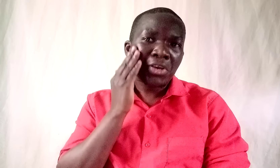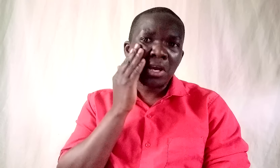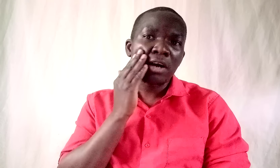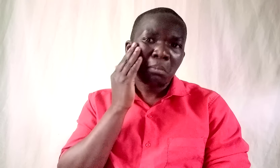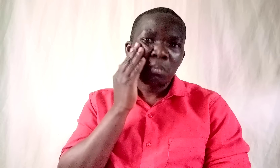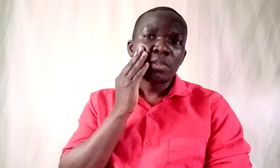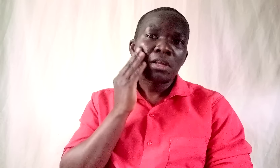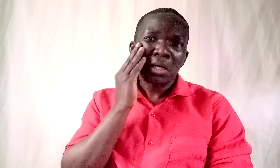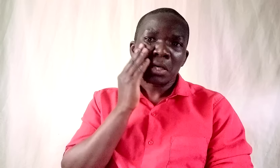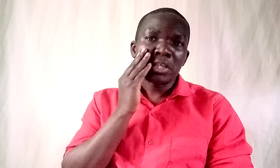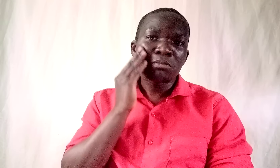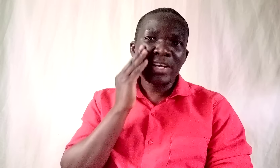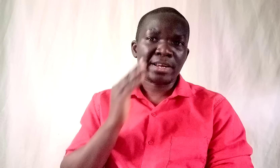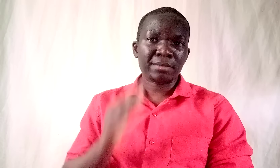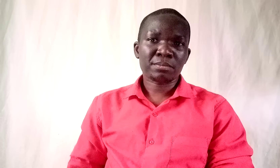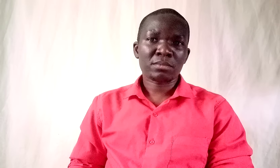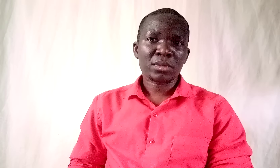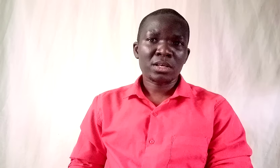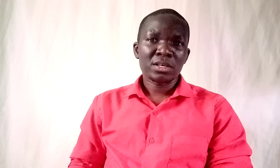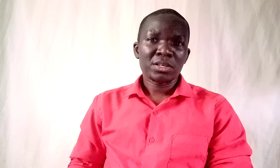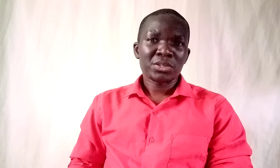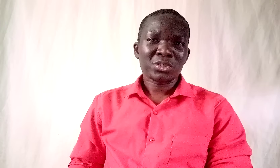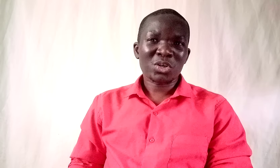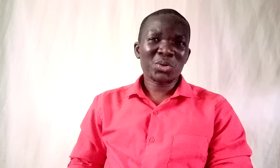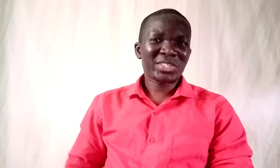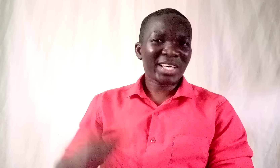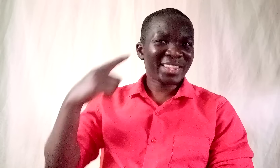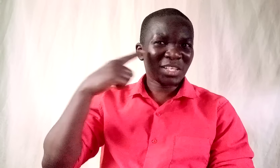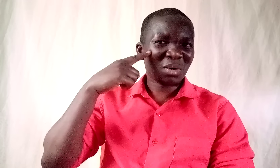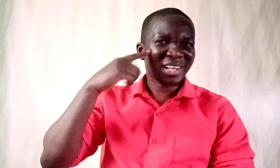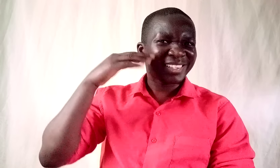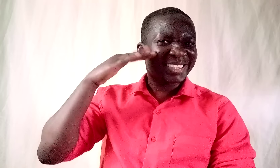here is bleeding. So you say this one.